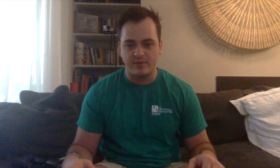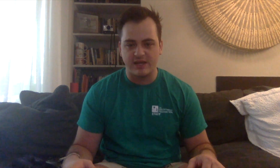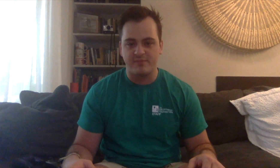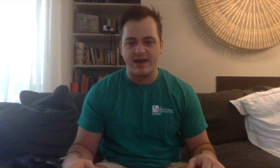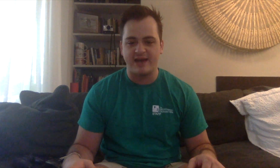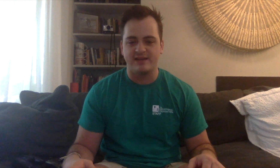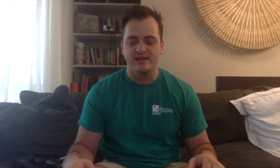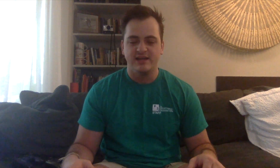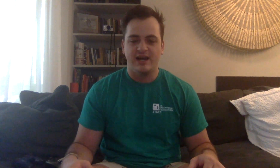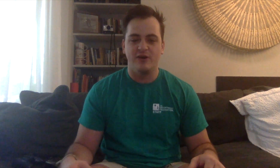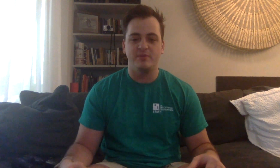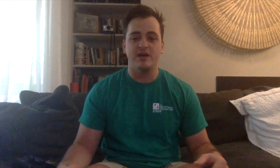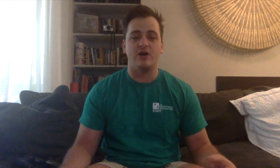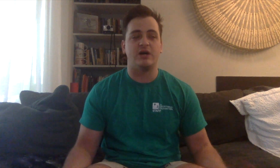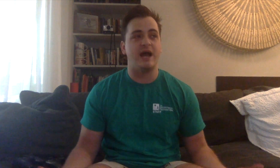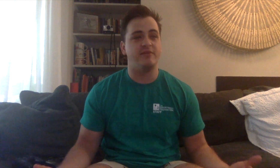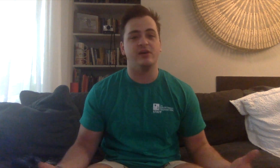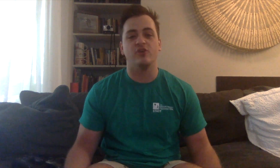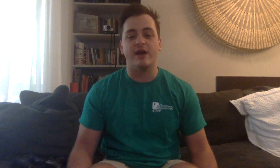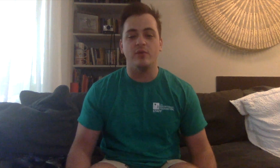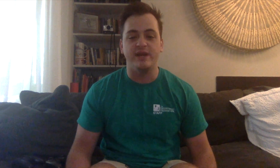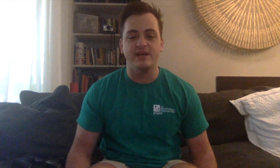get back. I hope that y'all are having a great week.